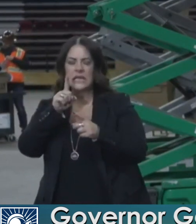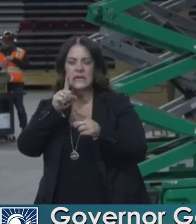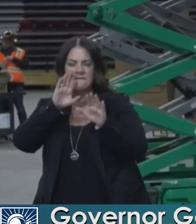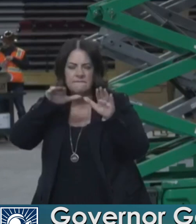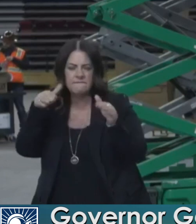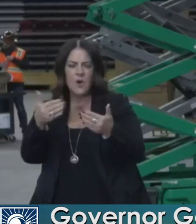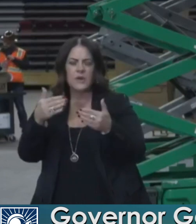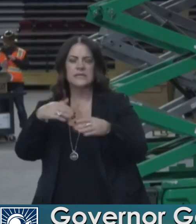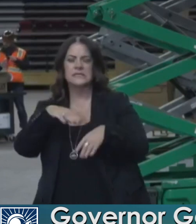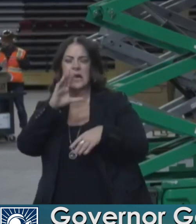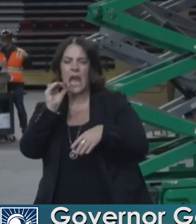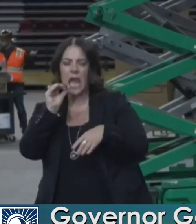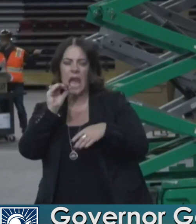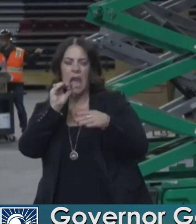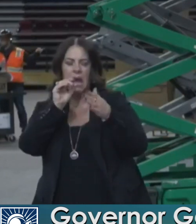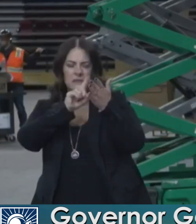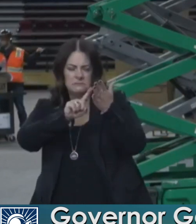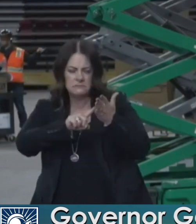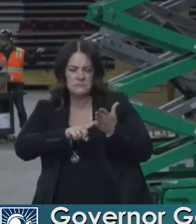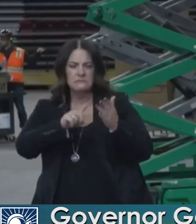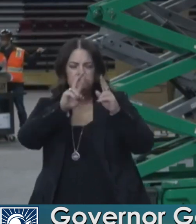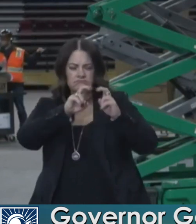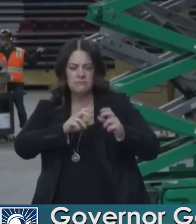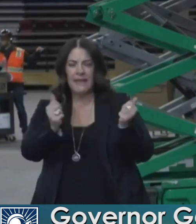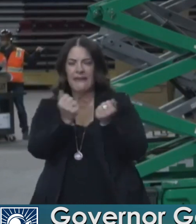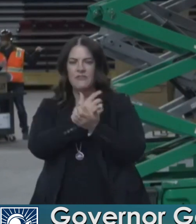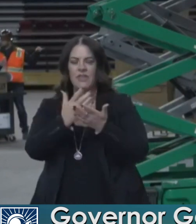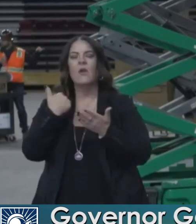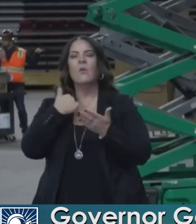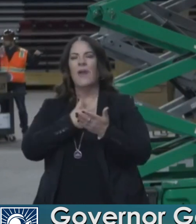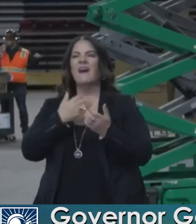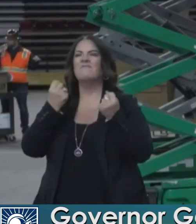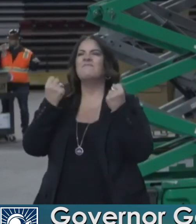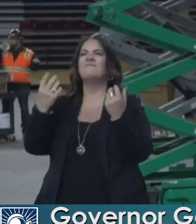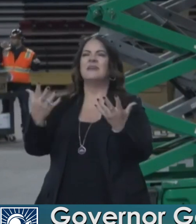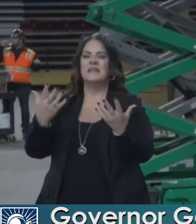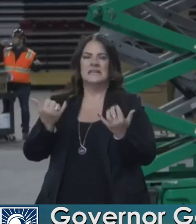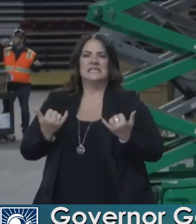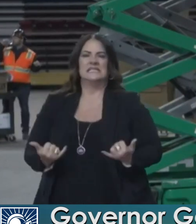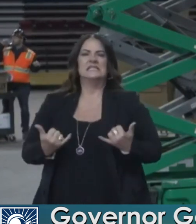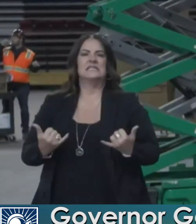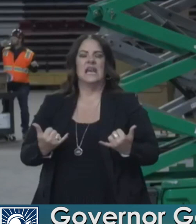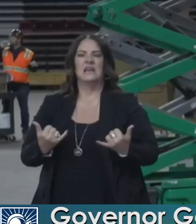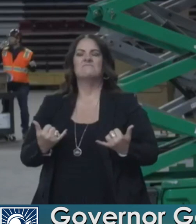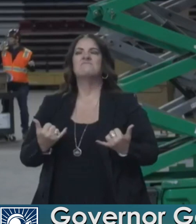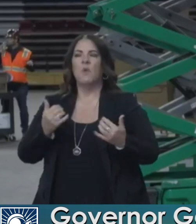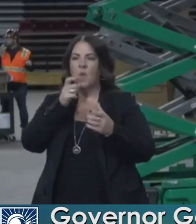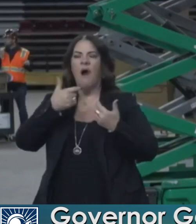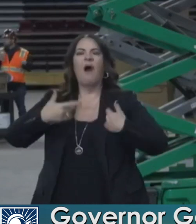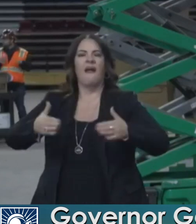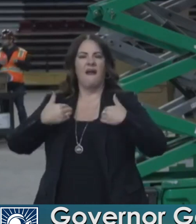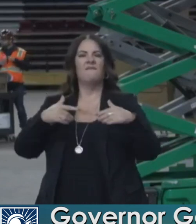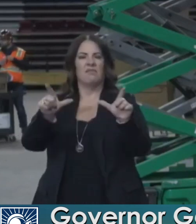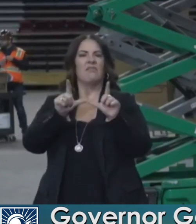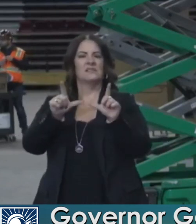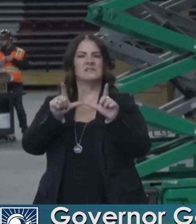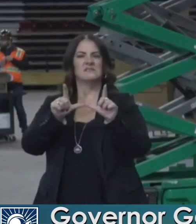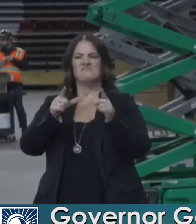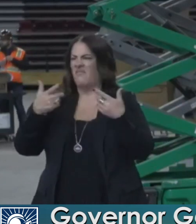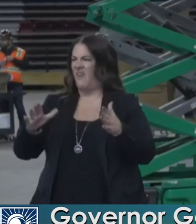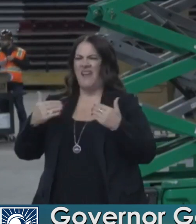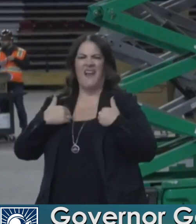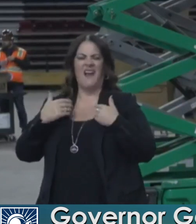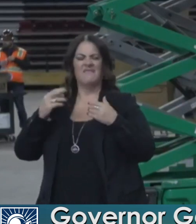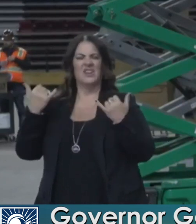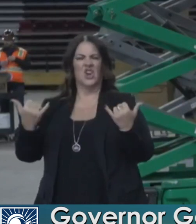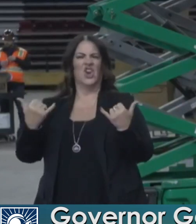that health court site, we have a lot of existing licensed medical professionals that are currently working that have also applied on that site